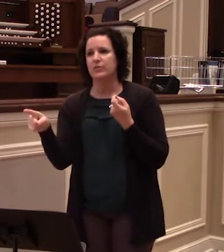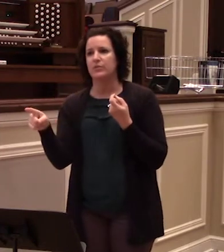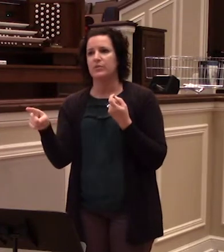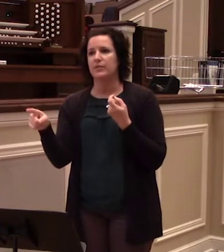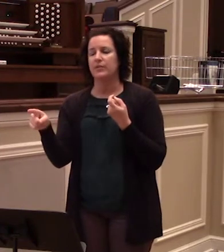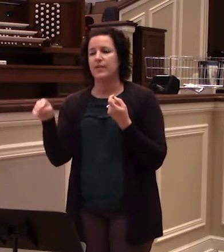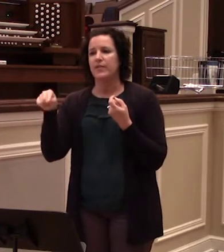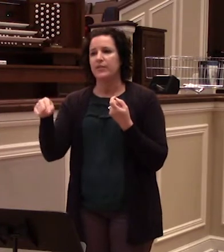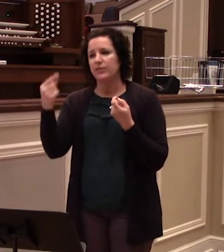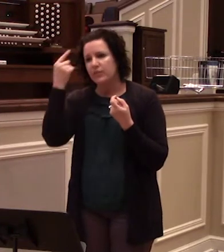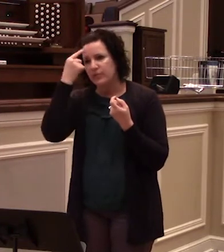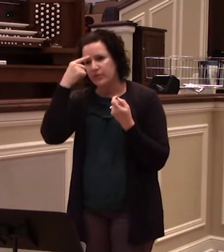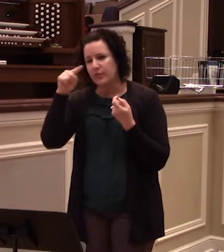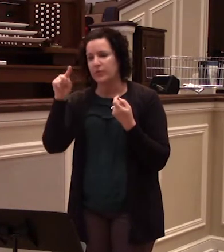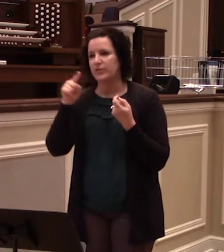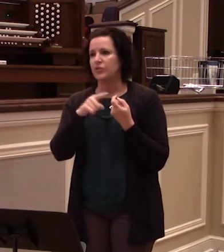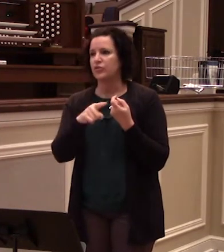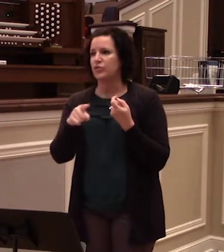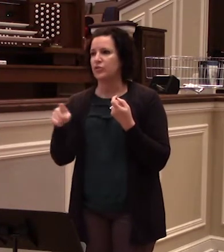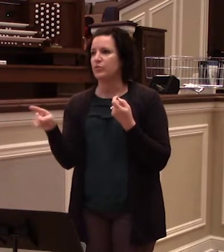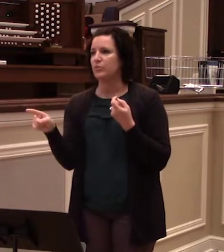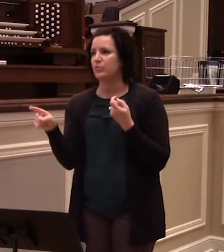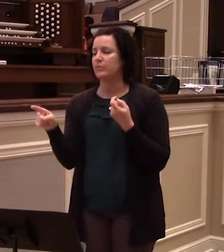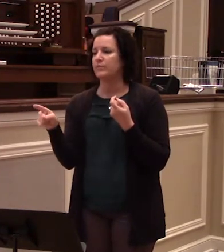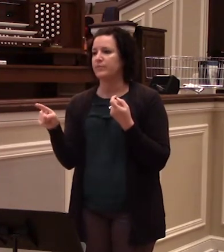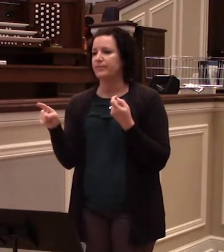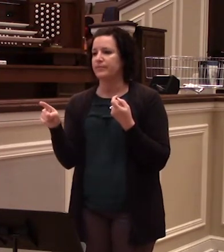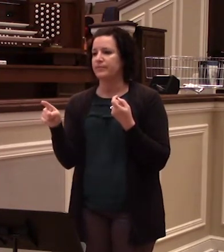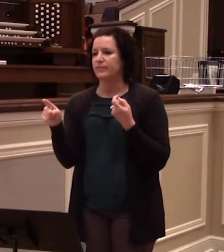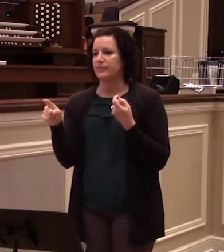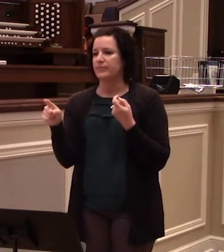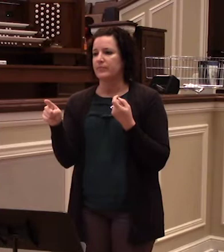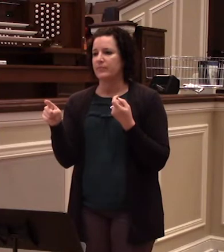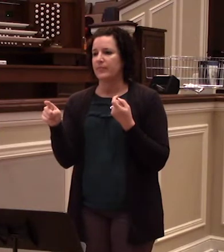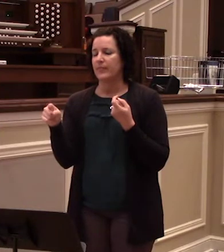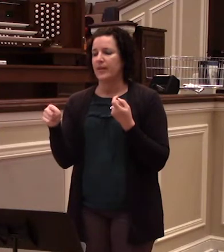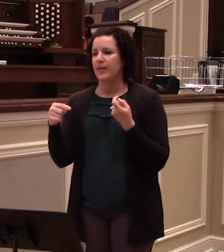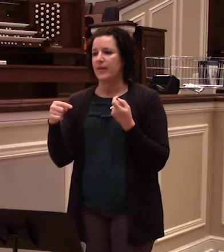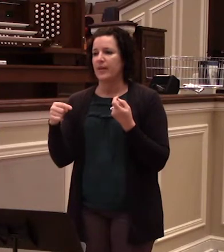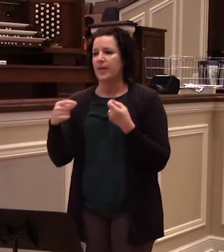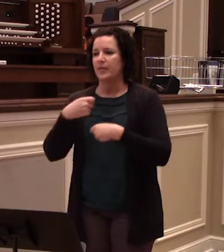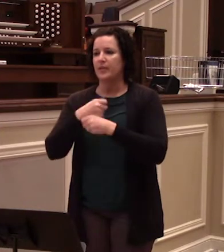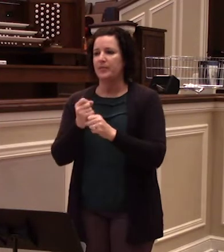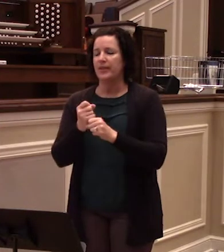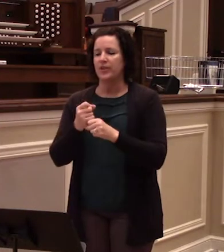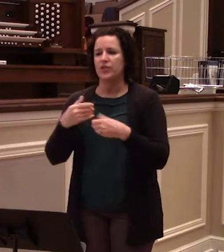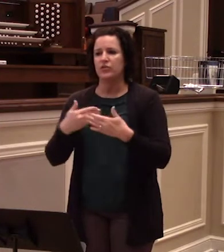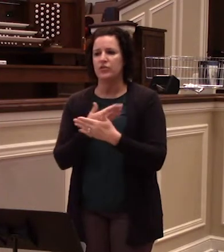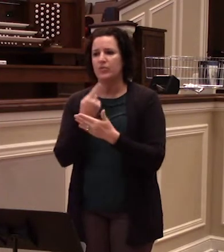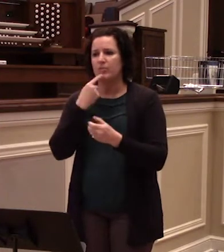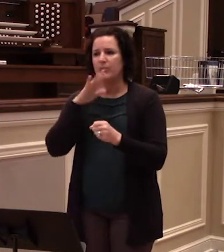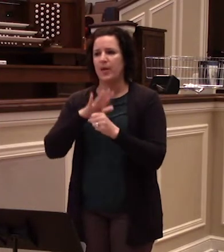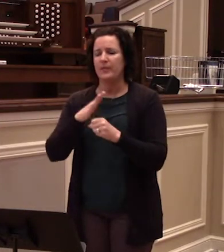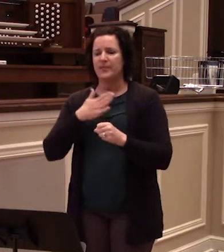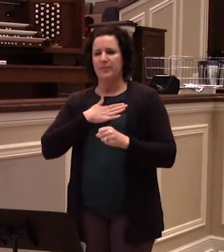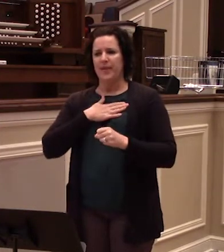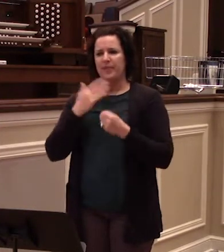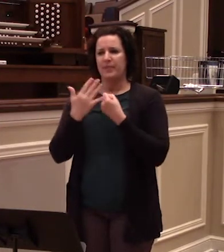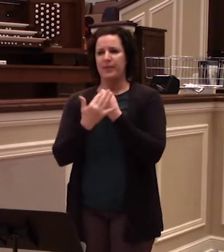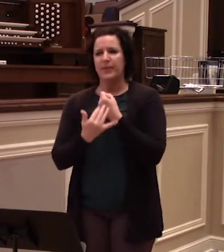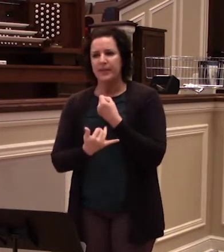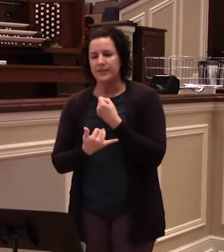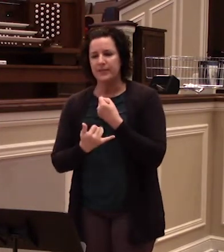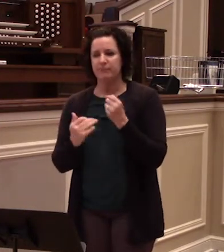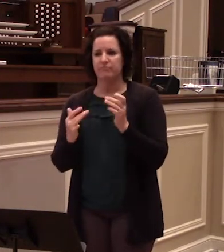This is for you. I'm going to make a new covenant in my blood, Jesus says.